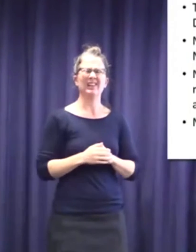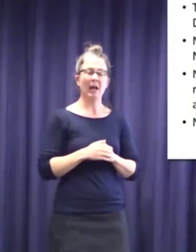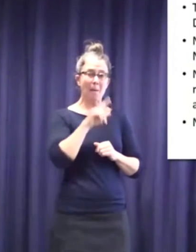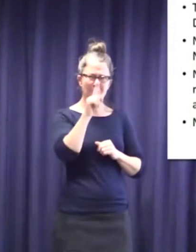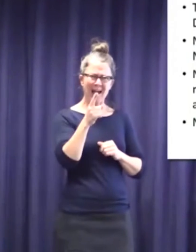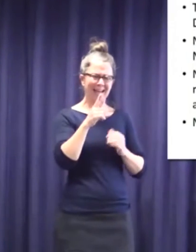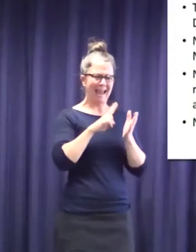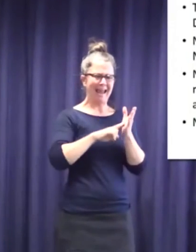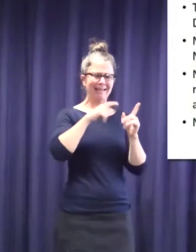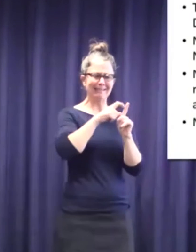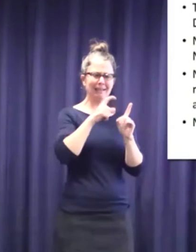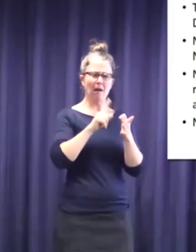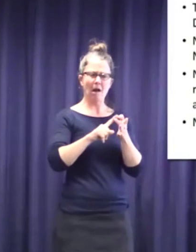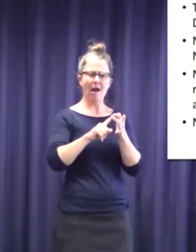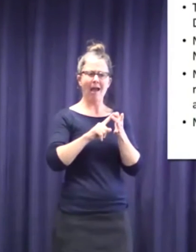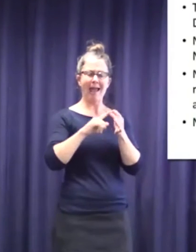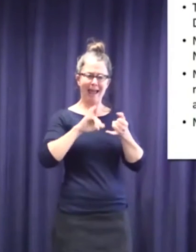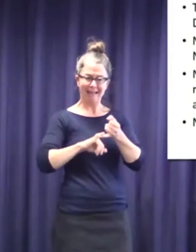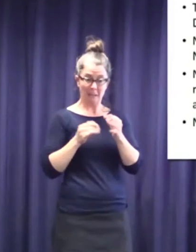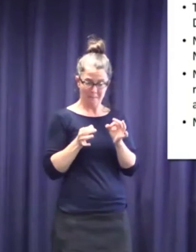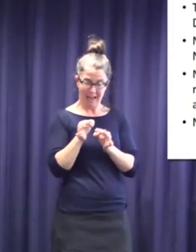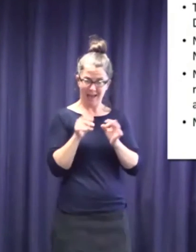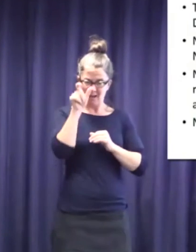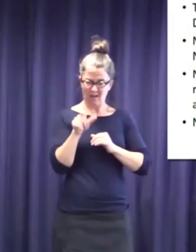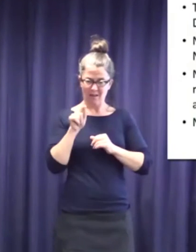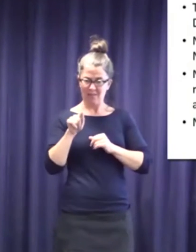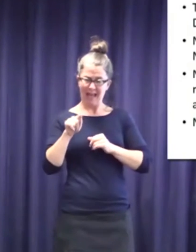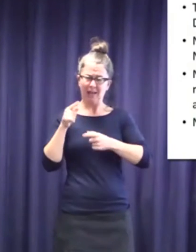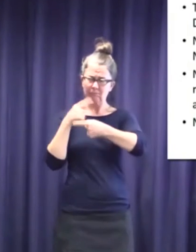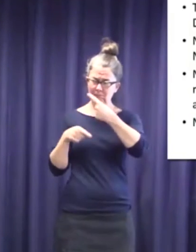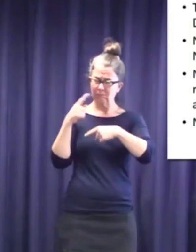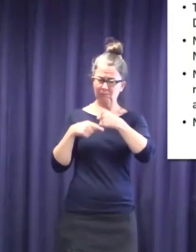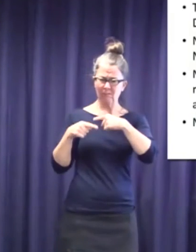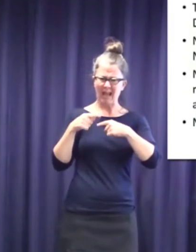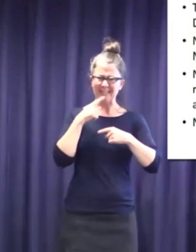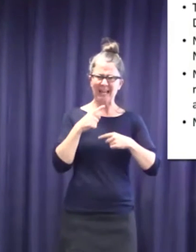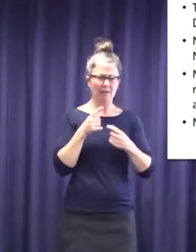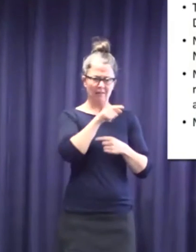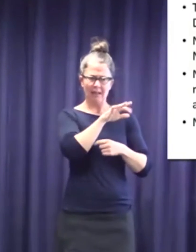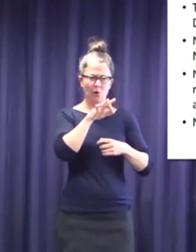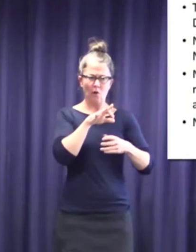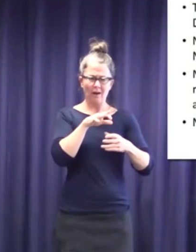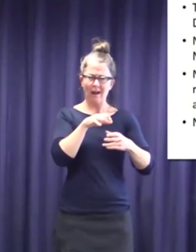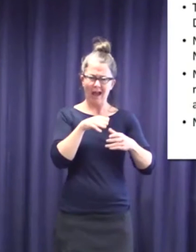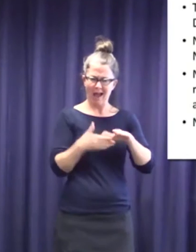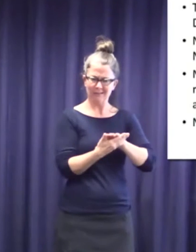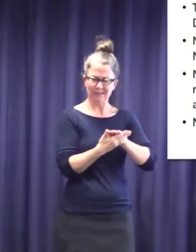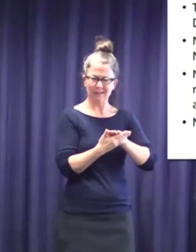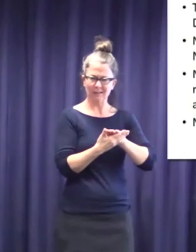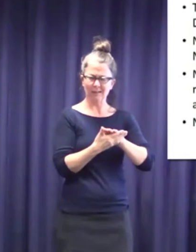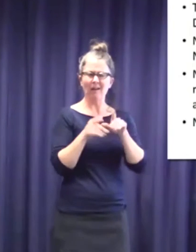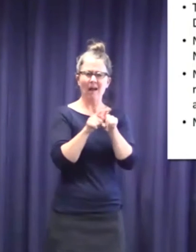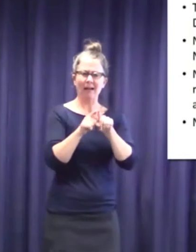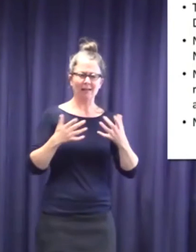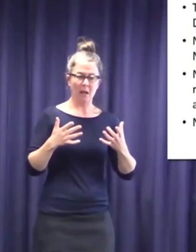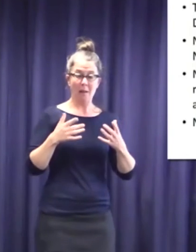of the 70 that have packages, only 38 have any money for interpreting in them. Planners are just not